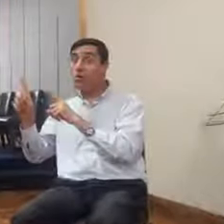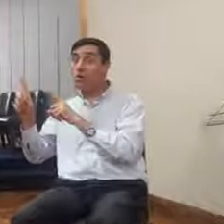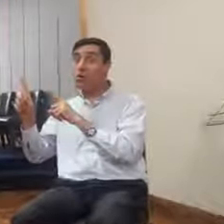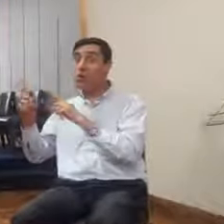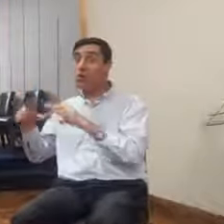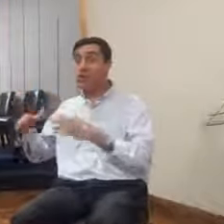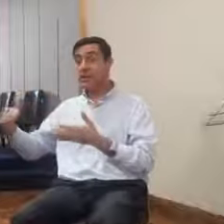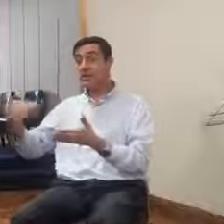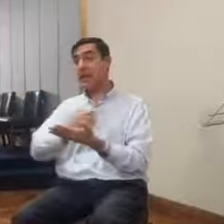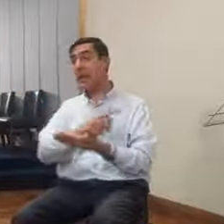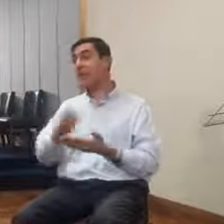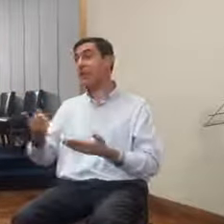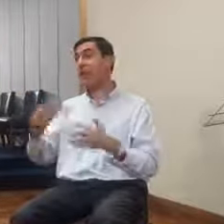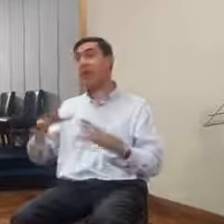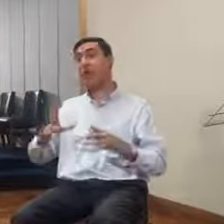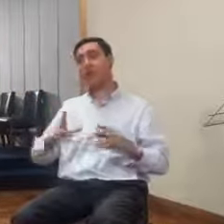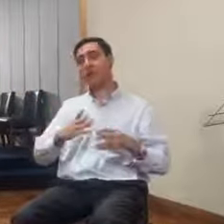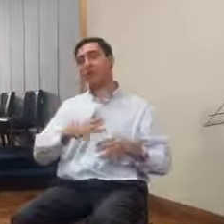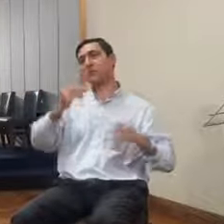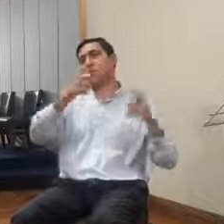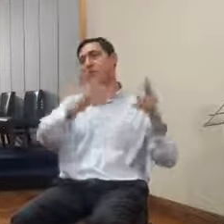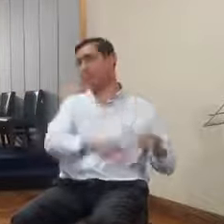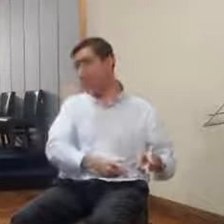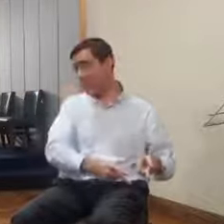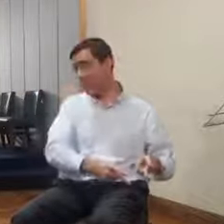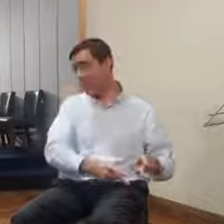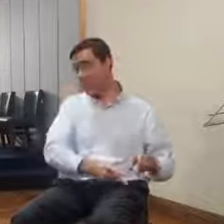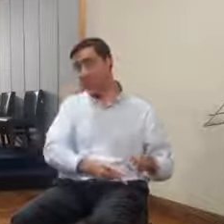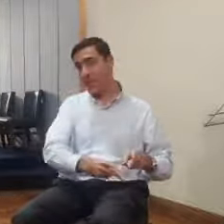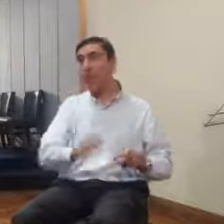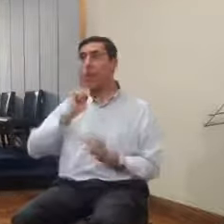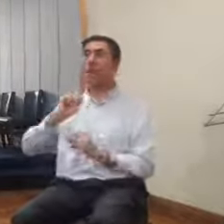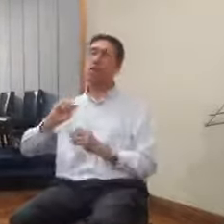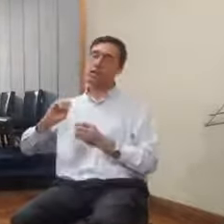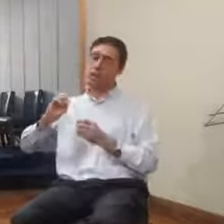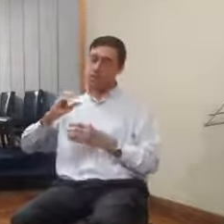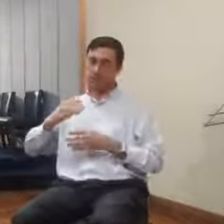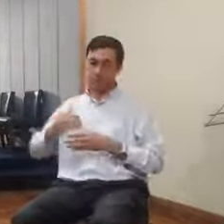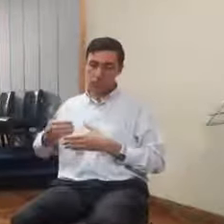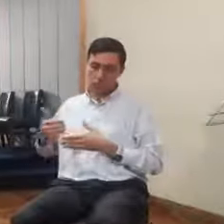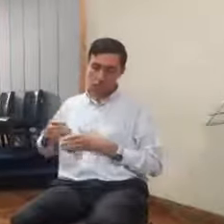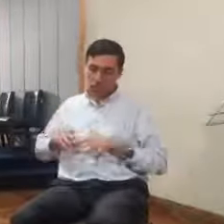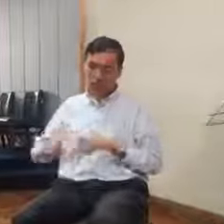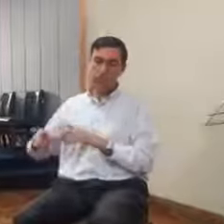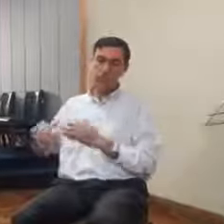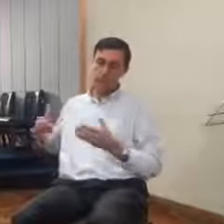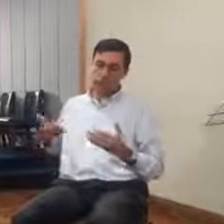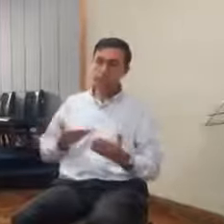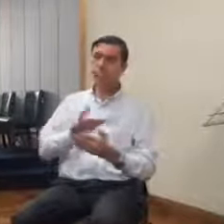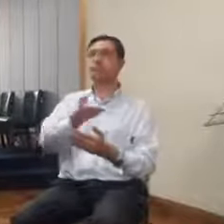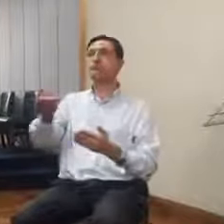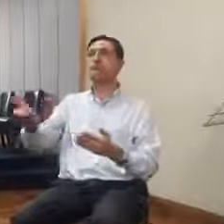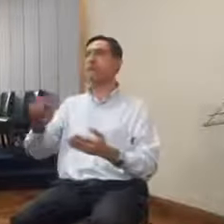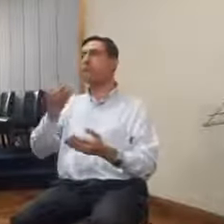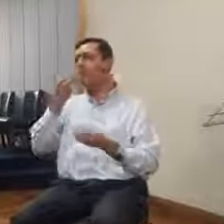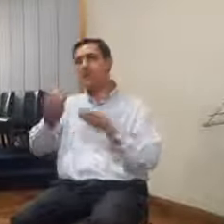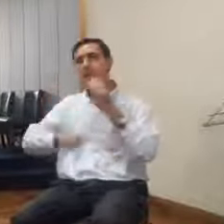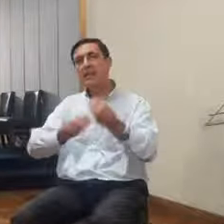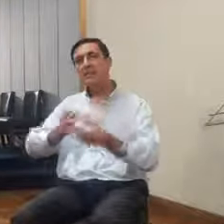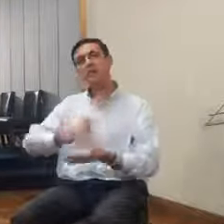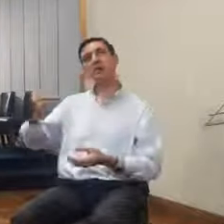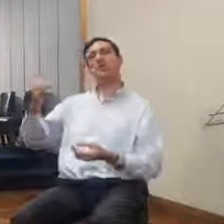you spiritually fed and will keep you to the end? That is the only sure place to rest your hope.